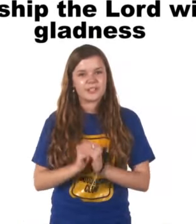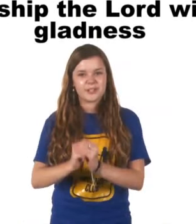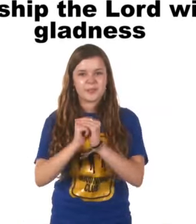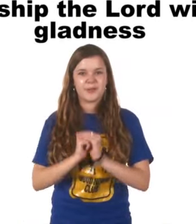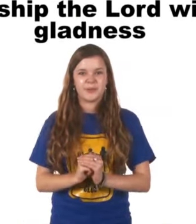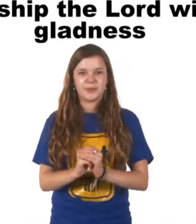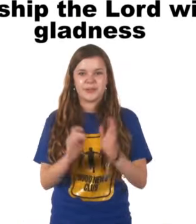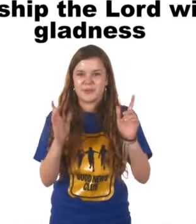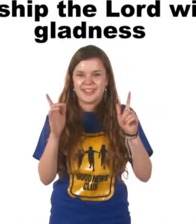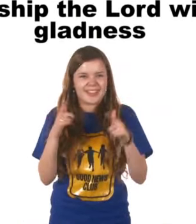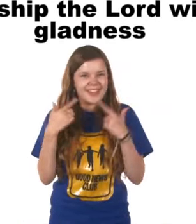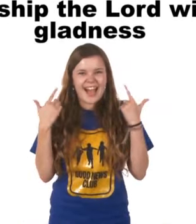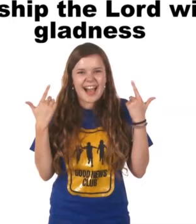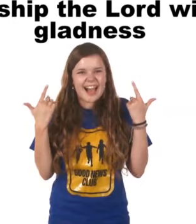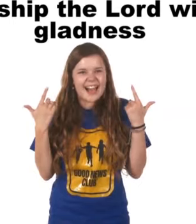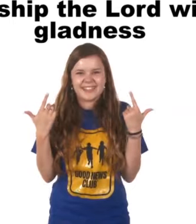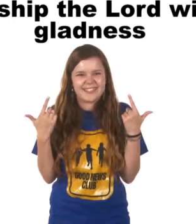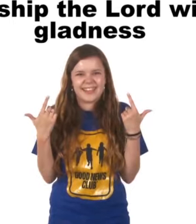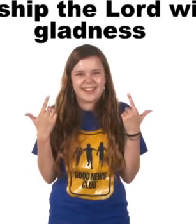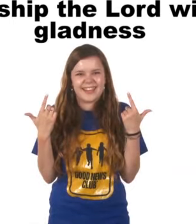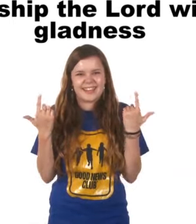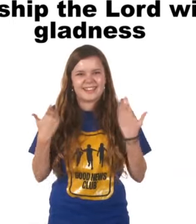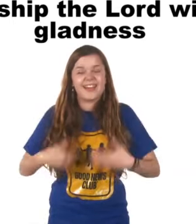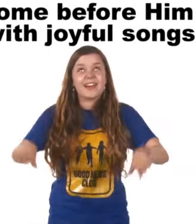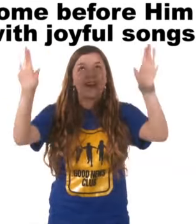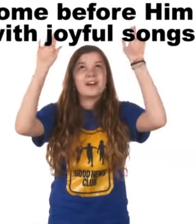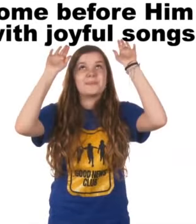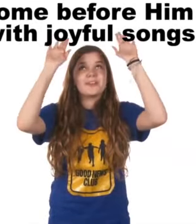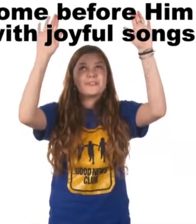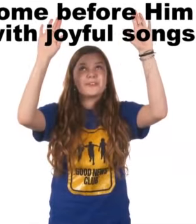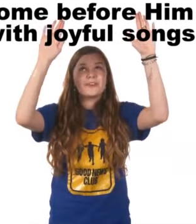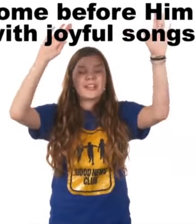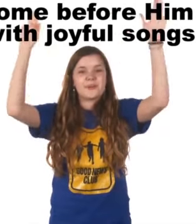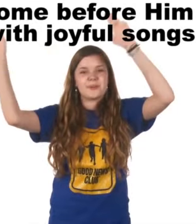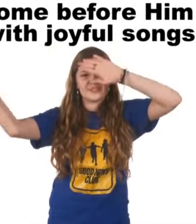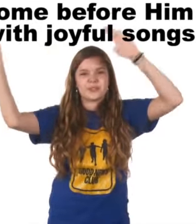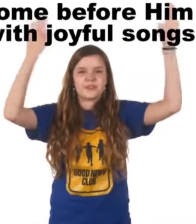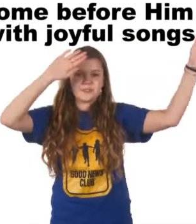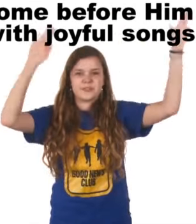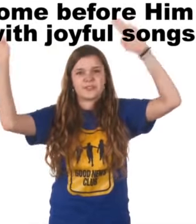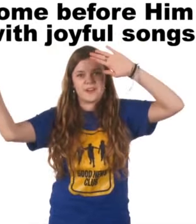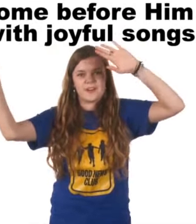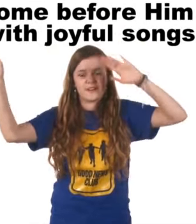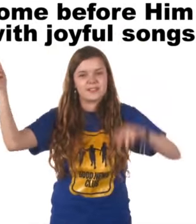Worship the Lord with gladness Come before Him with joyful songs